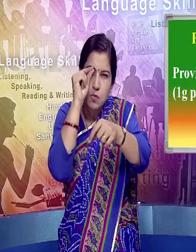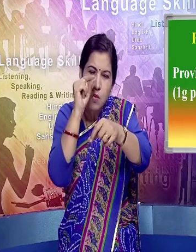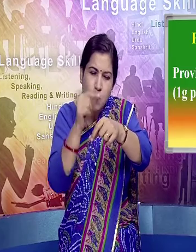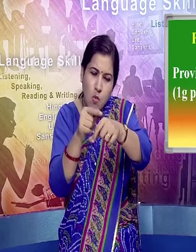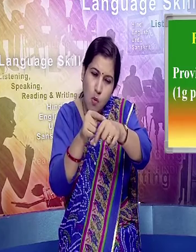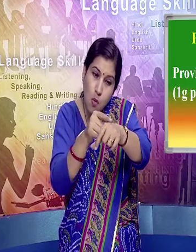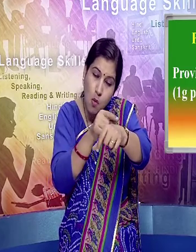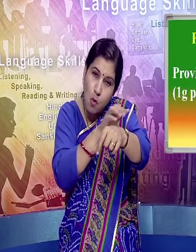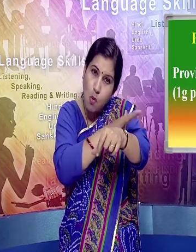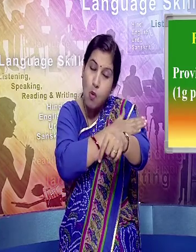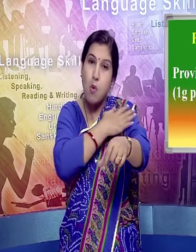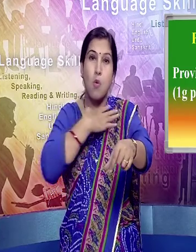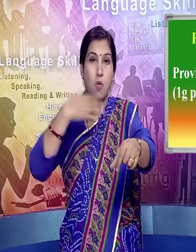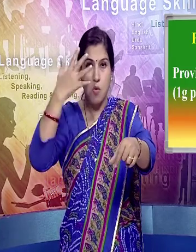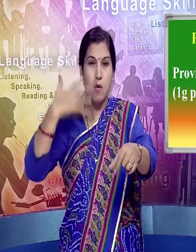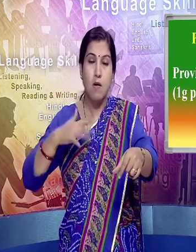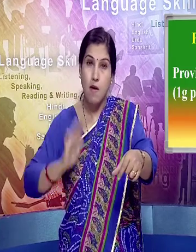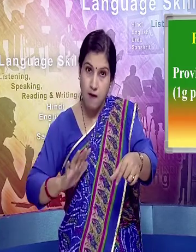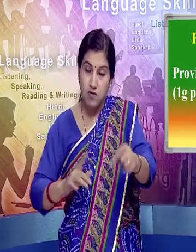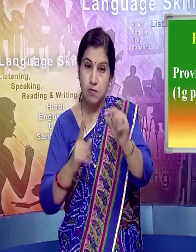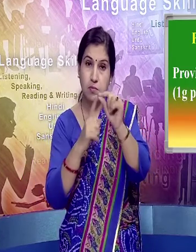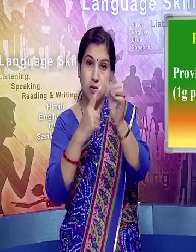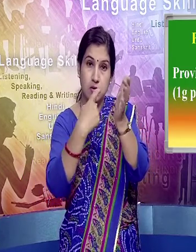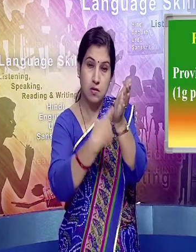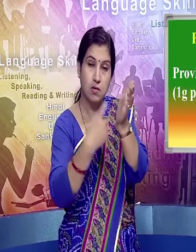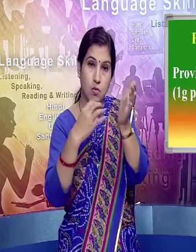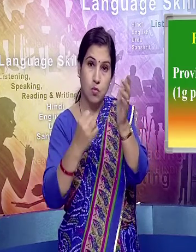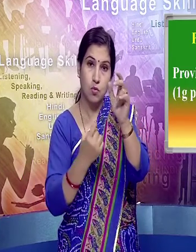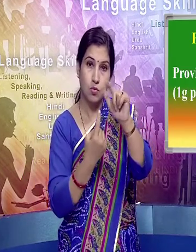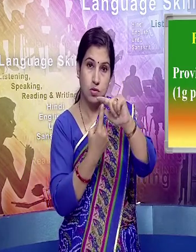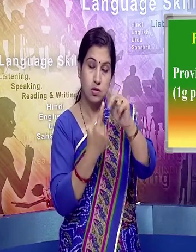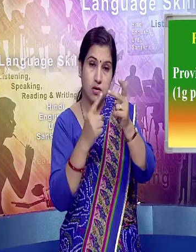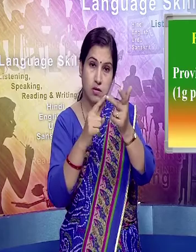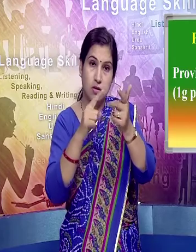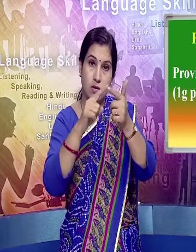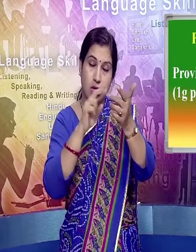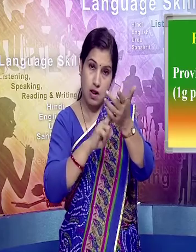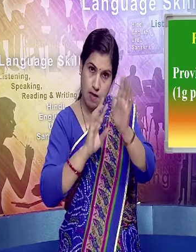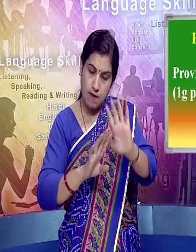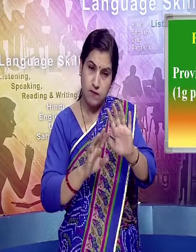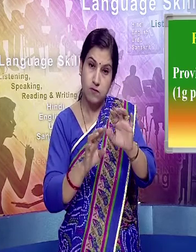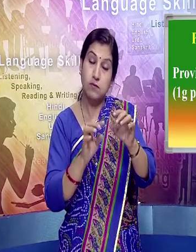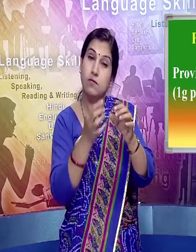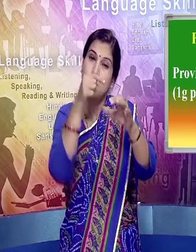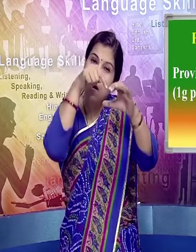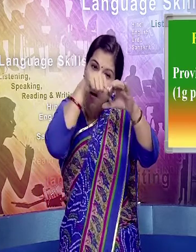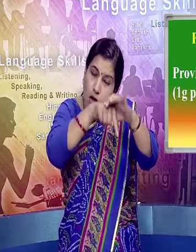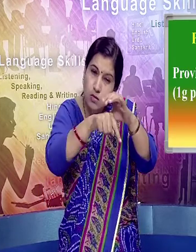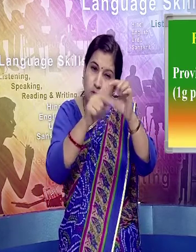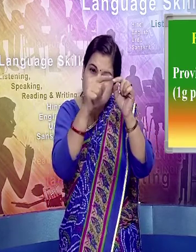All the living bodies are having the protein in the nucleus of each cell and